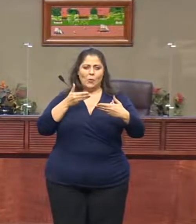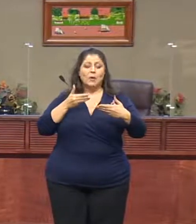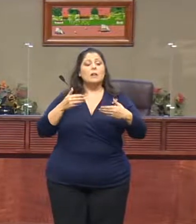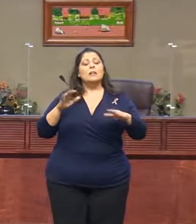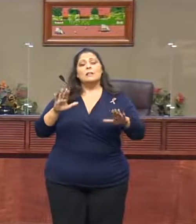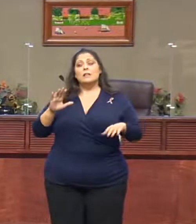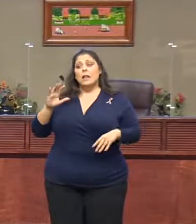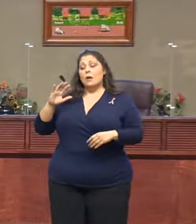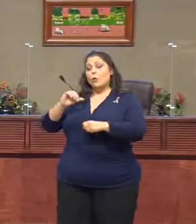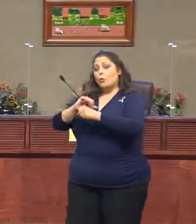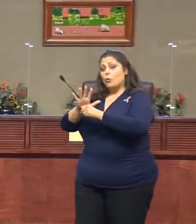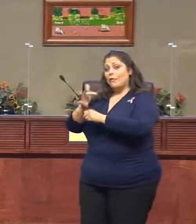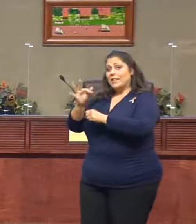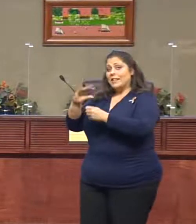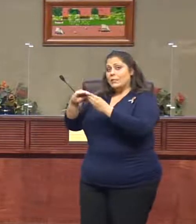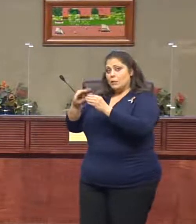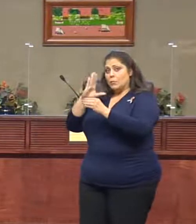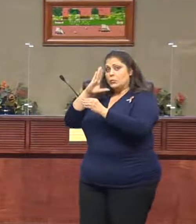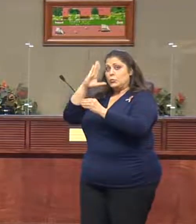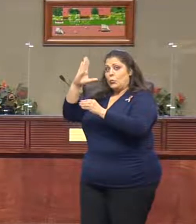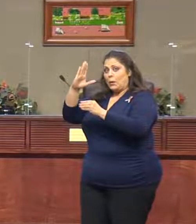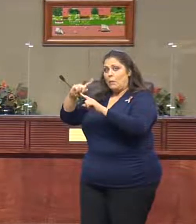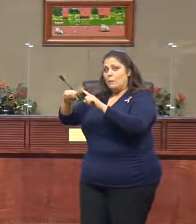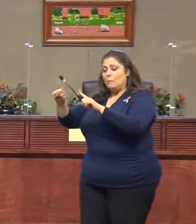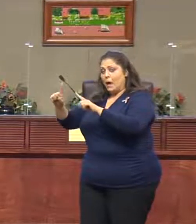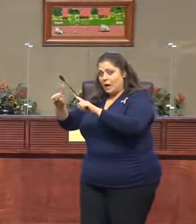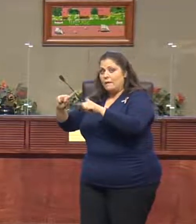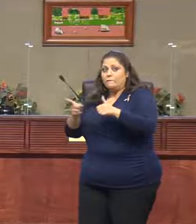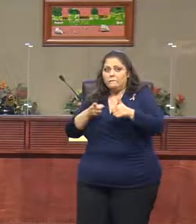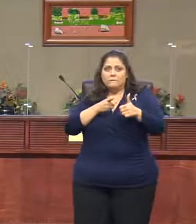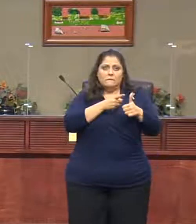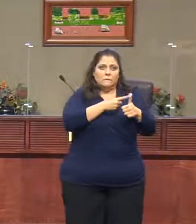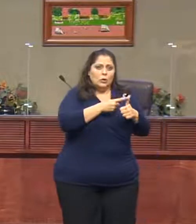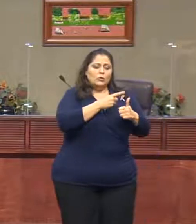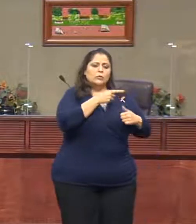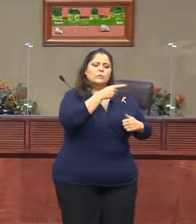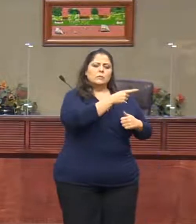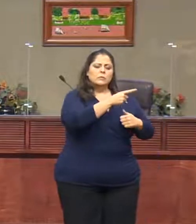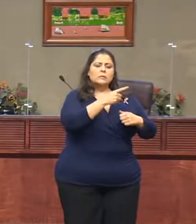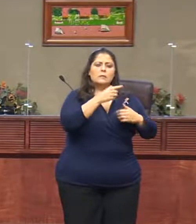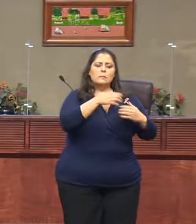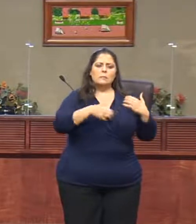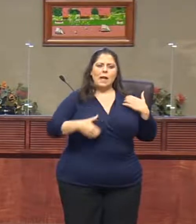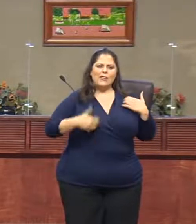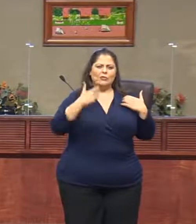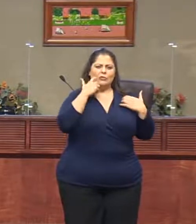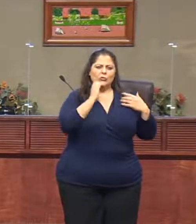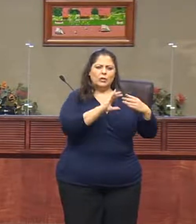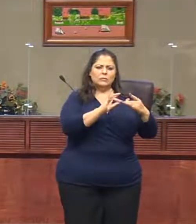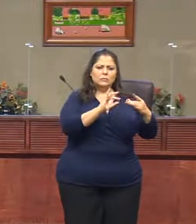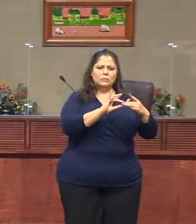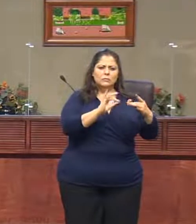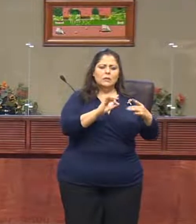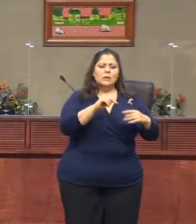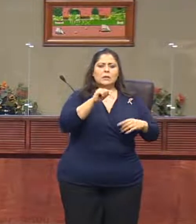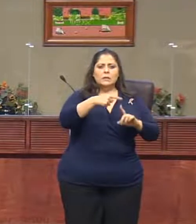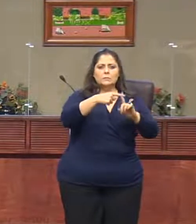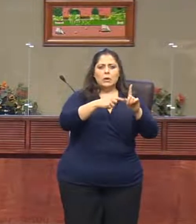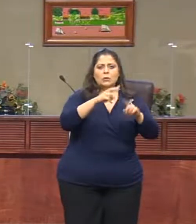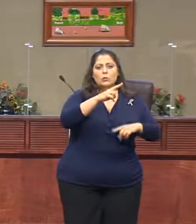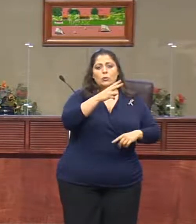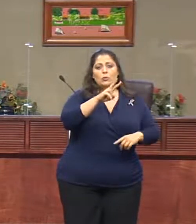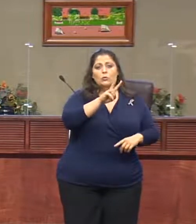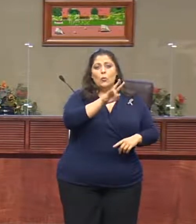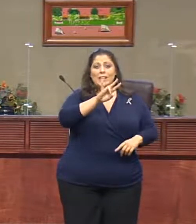COVID-19 numbers, to continue what the mayor was last talking about, The 27th is National